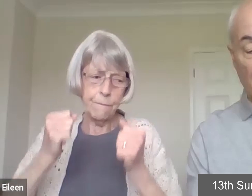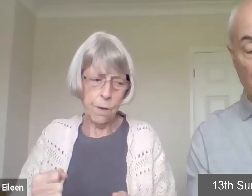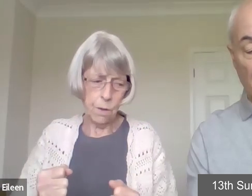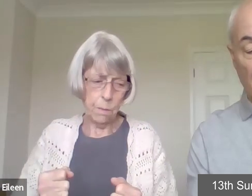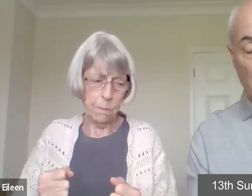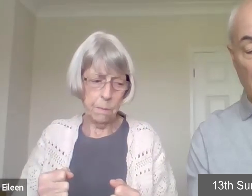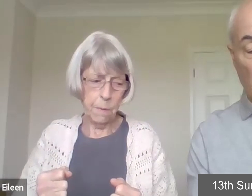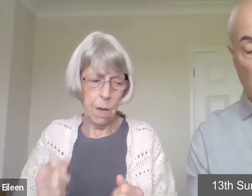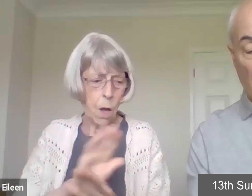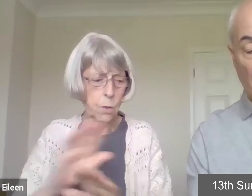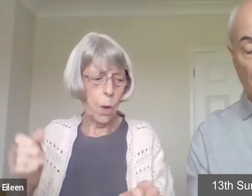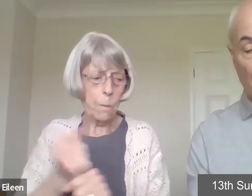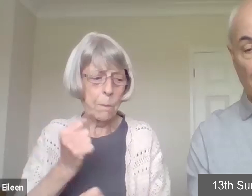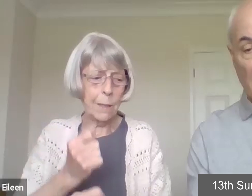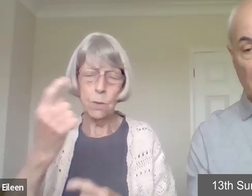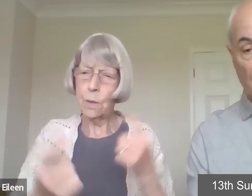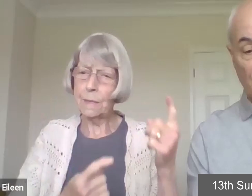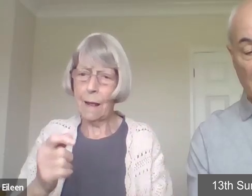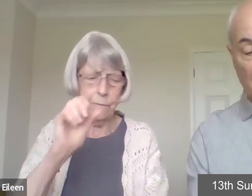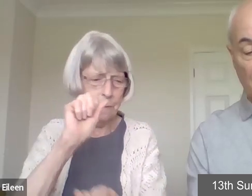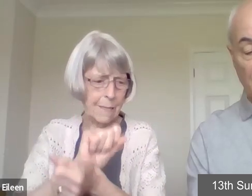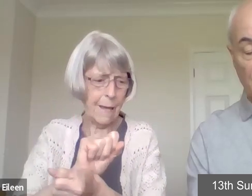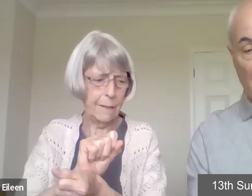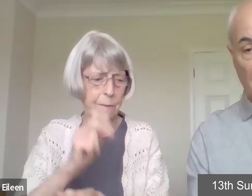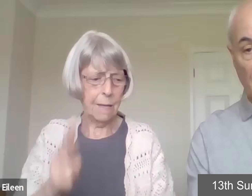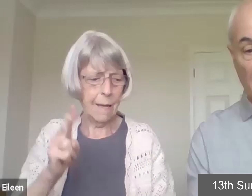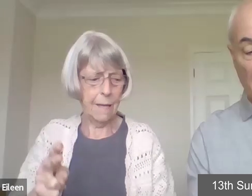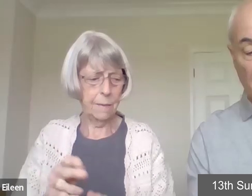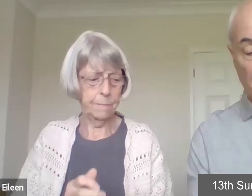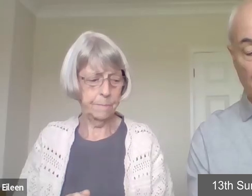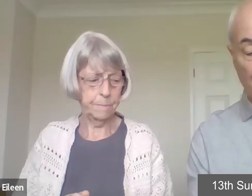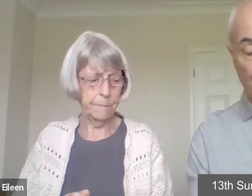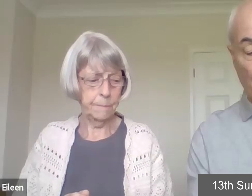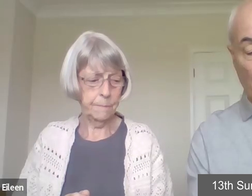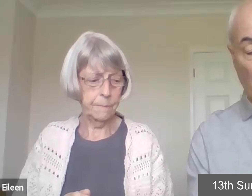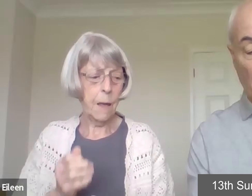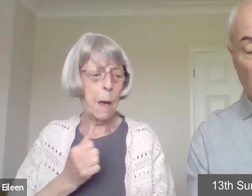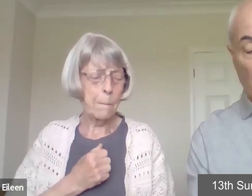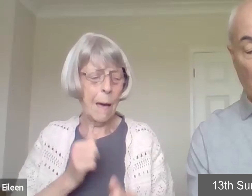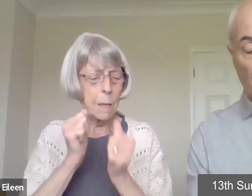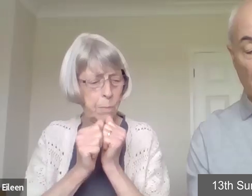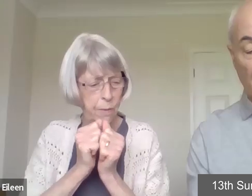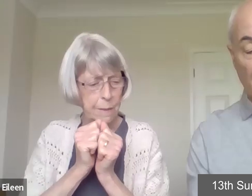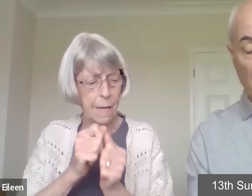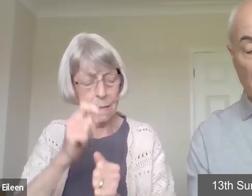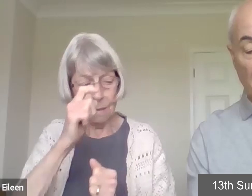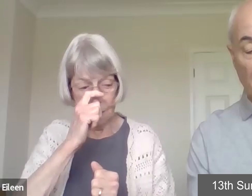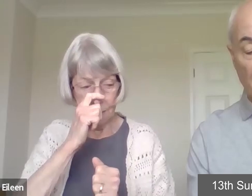firm and don't make yourselves slaves again. My brothers and